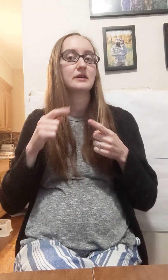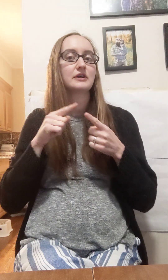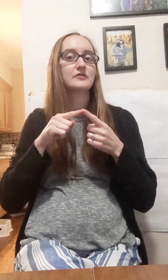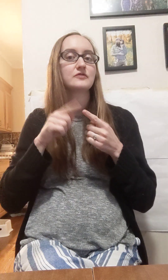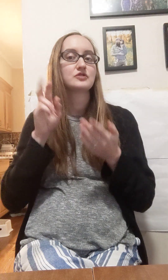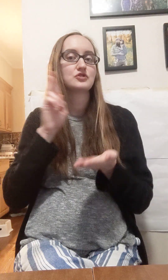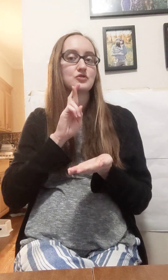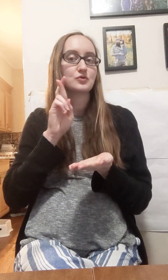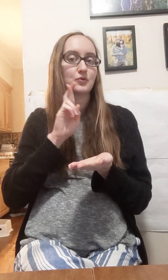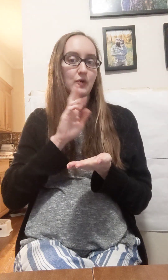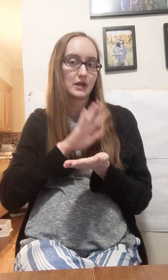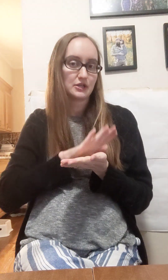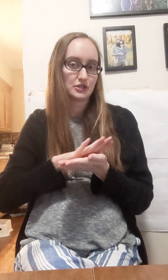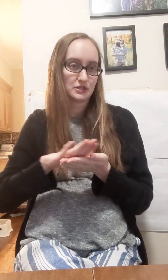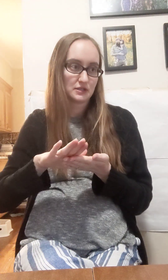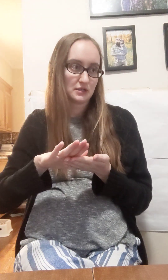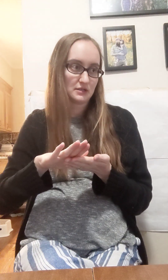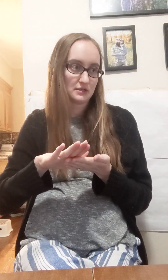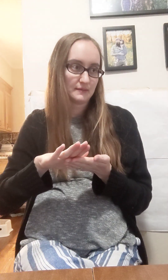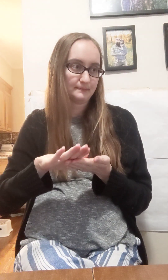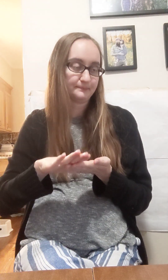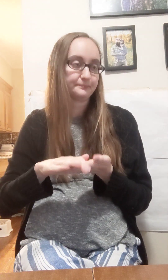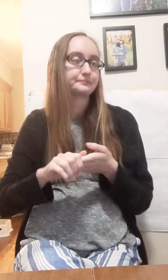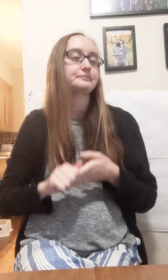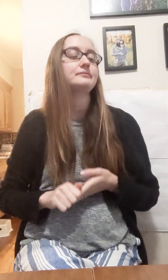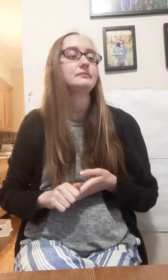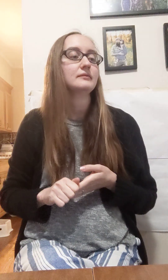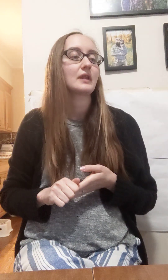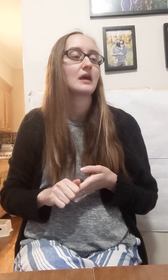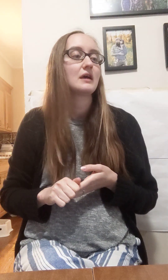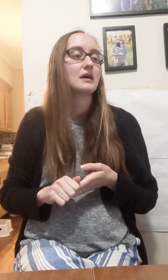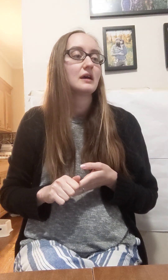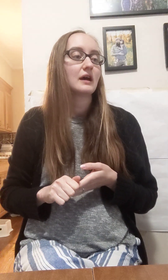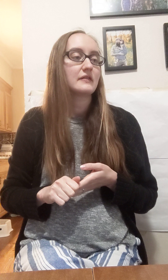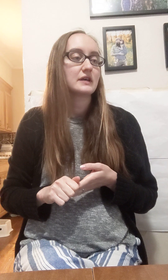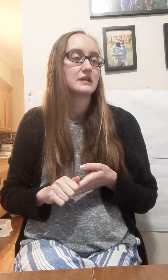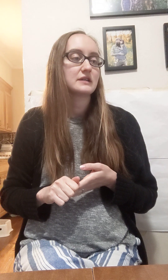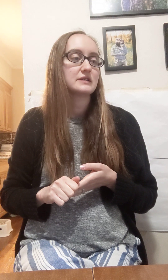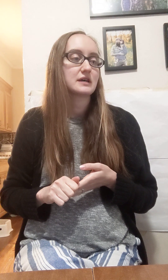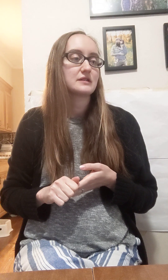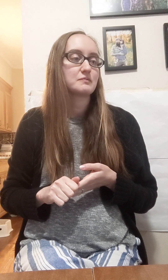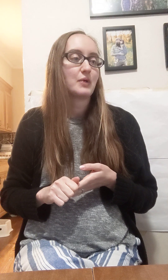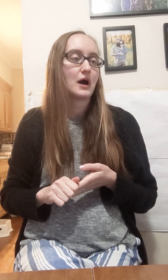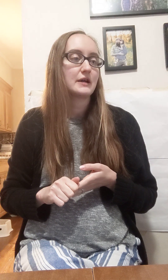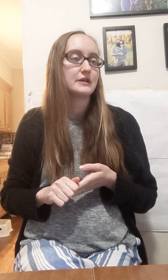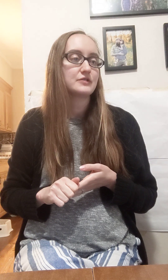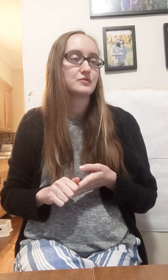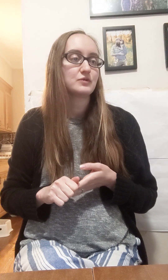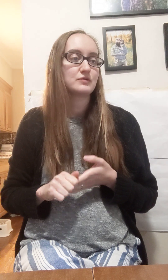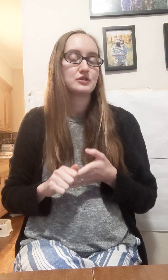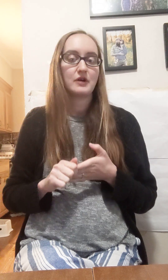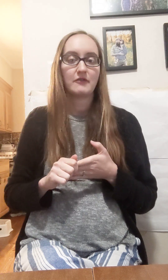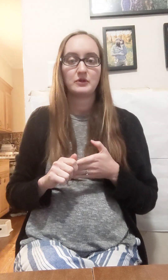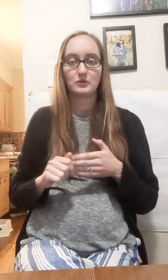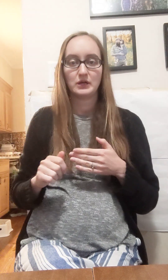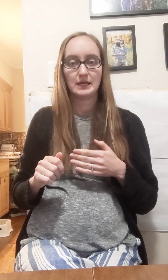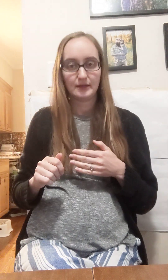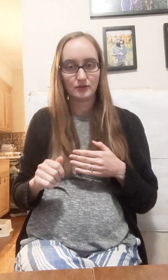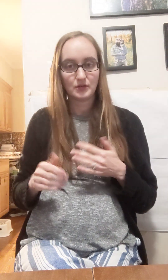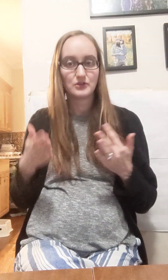live to righteousness. And then it says, by his wounds you have been healed. So